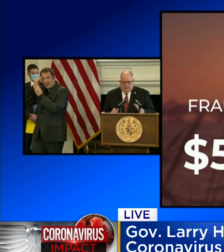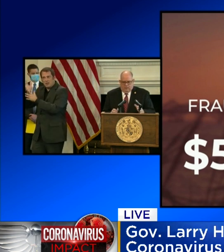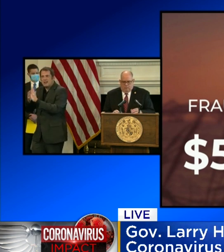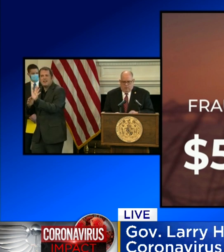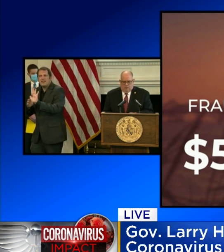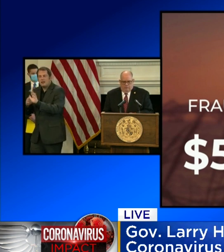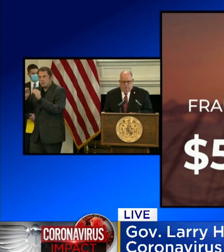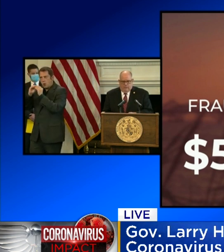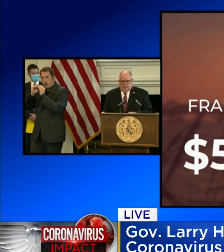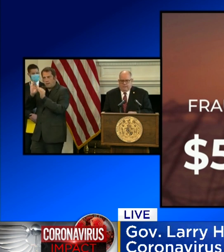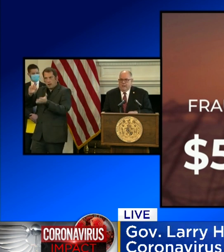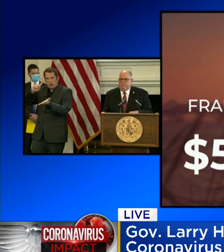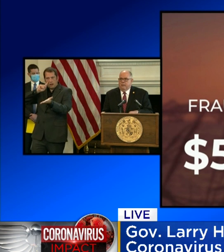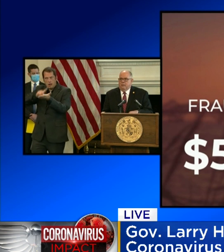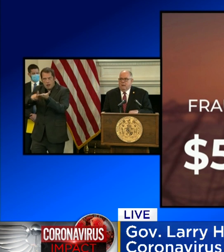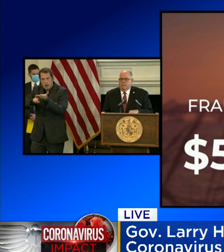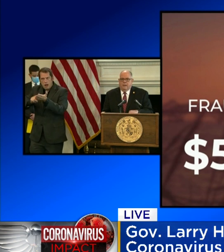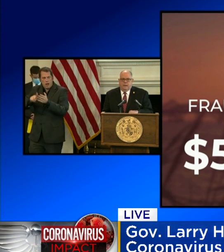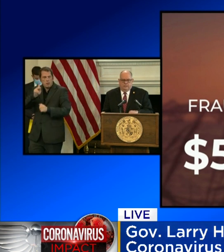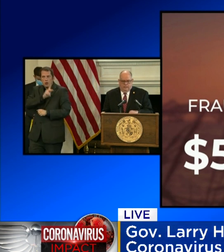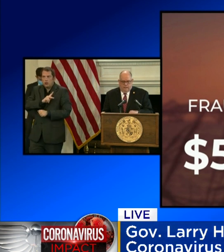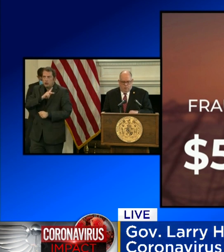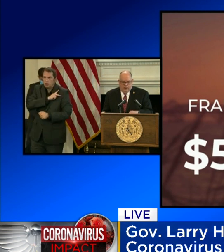information has not been compromised in any way.